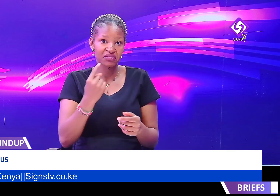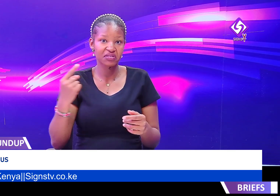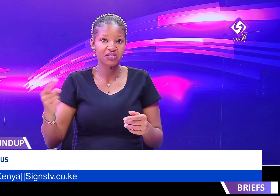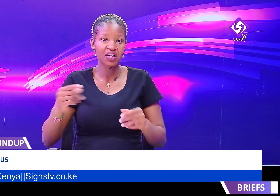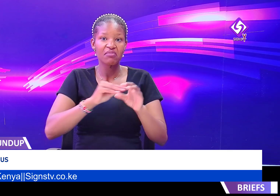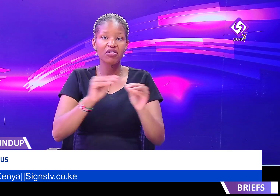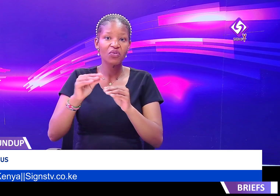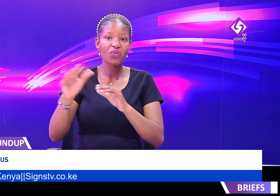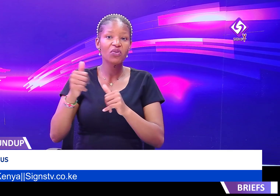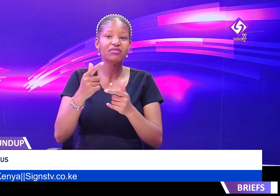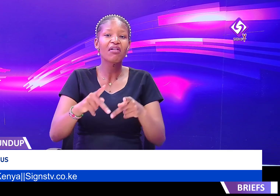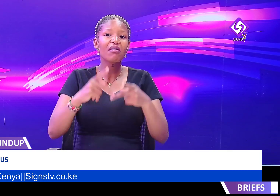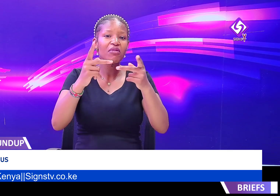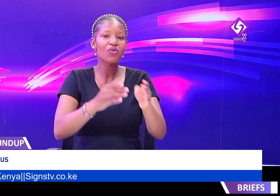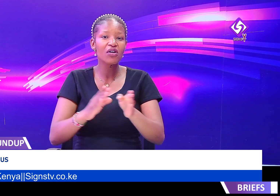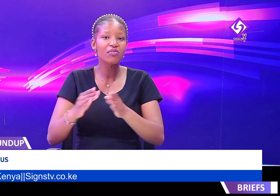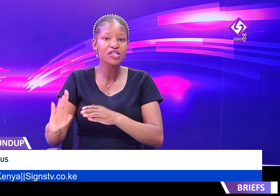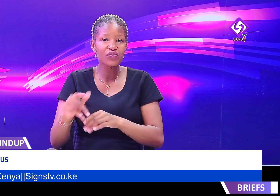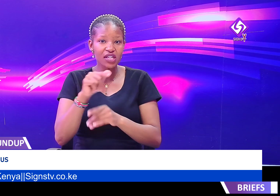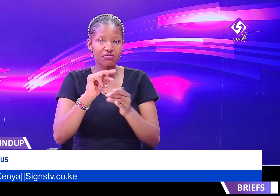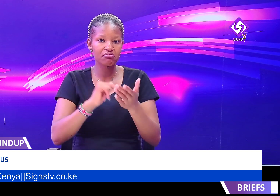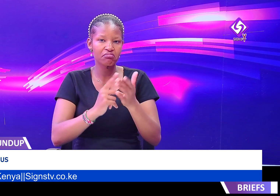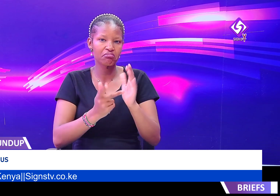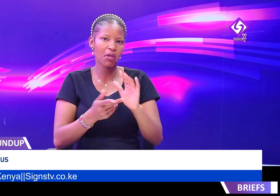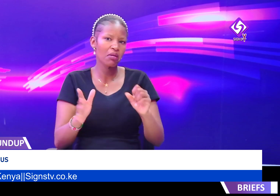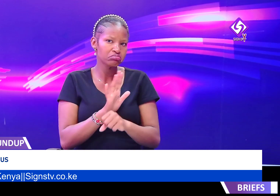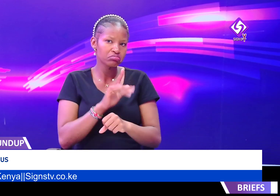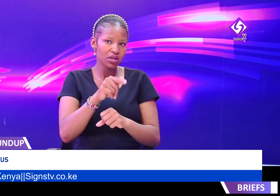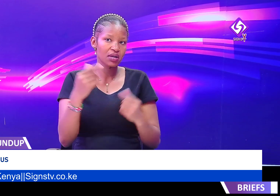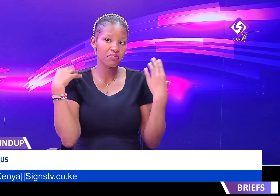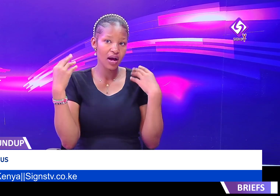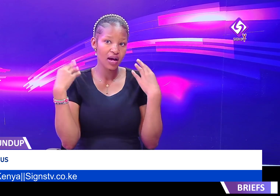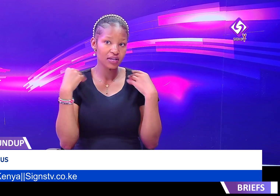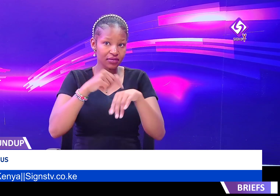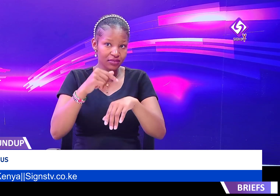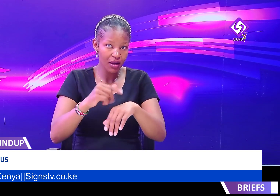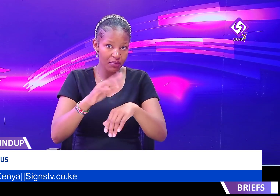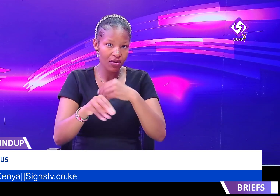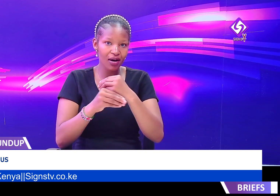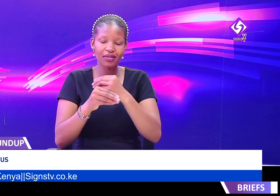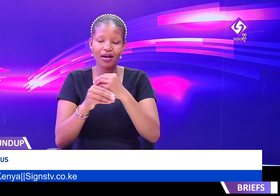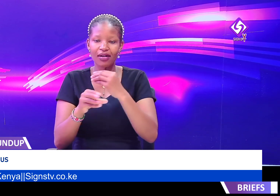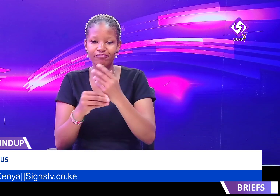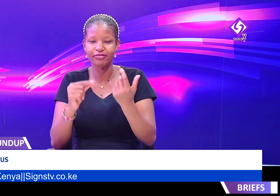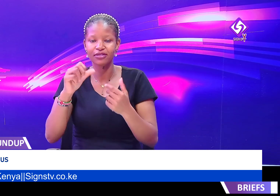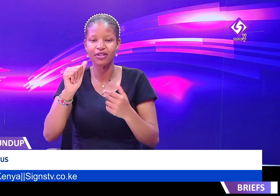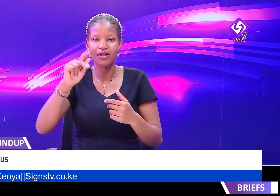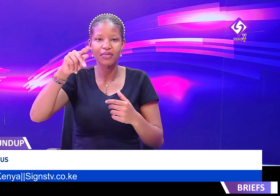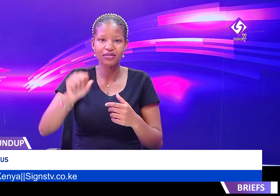They say such a move will provide opportunities for a meaningful participation while addressing gaps in healthcare delivery at